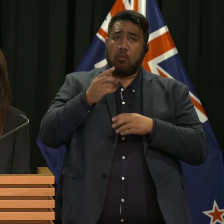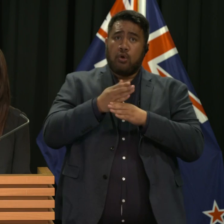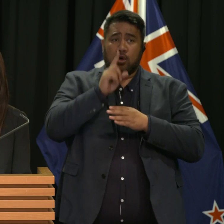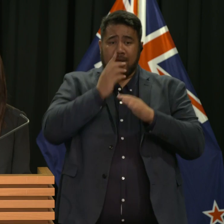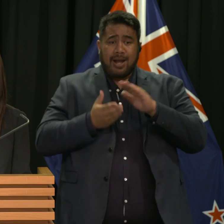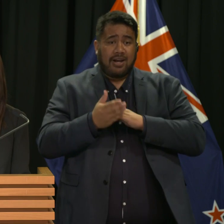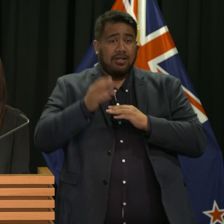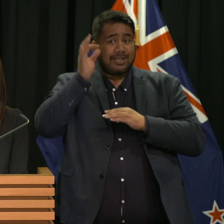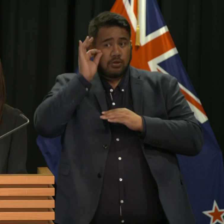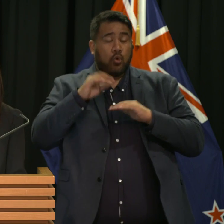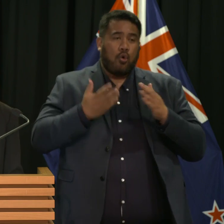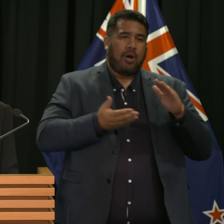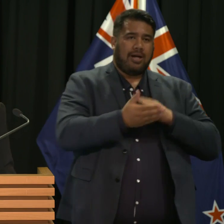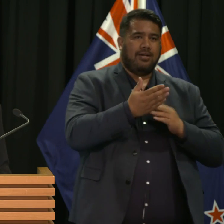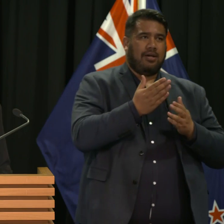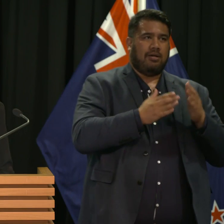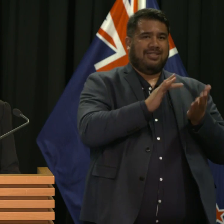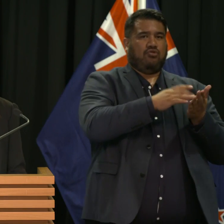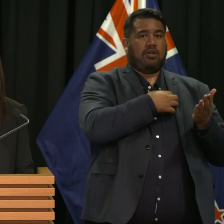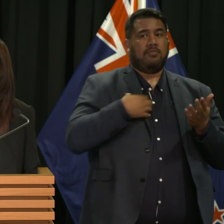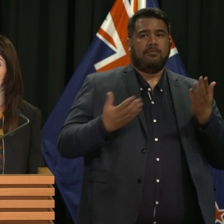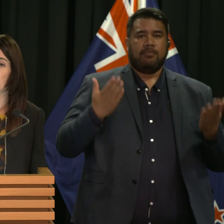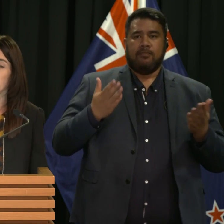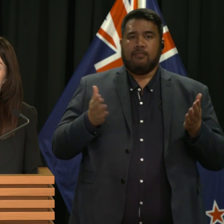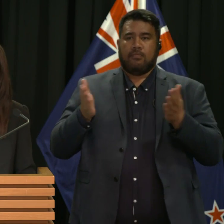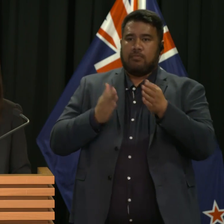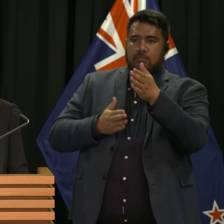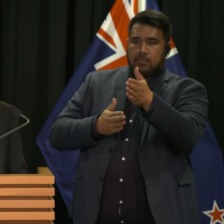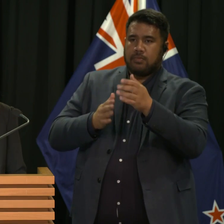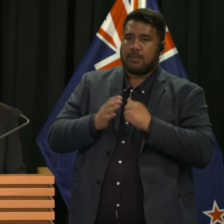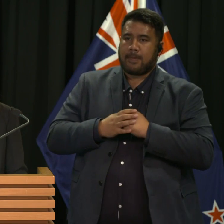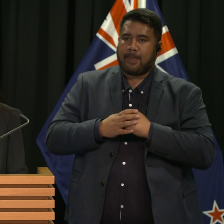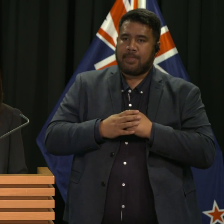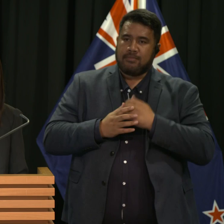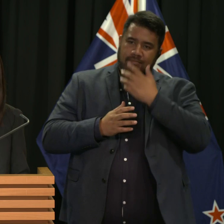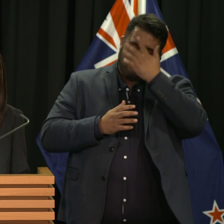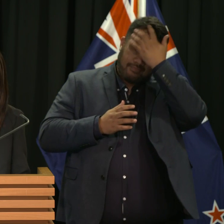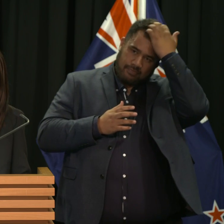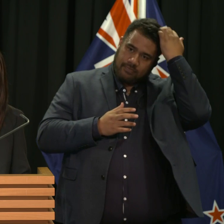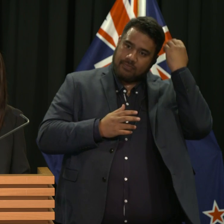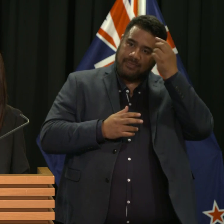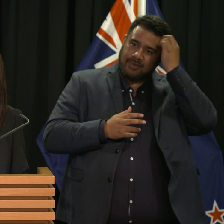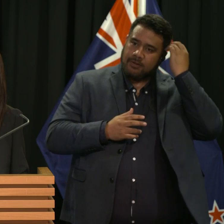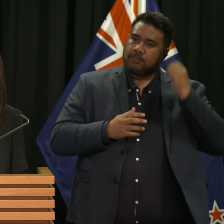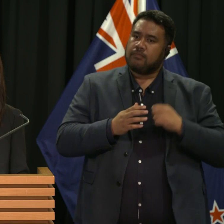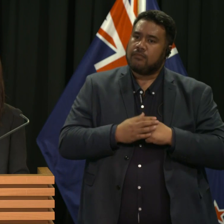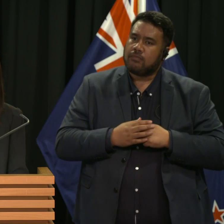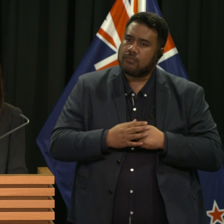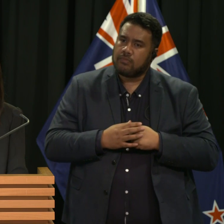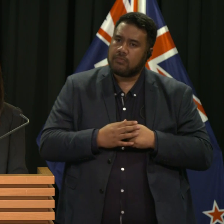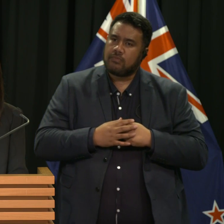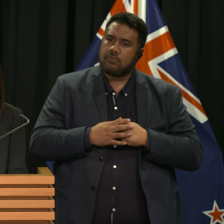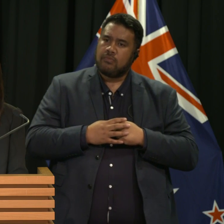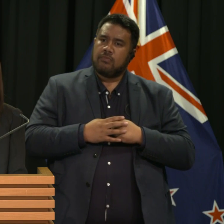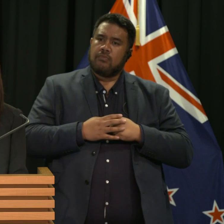level or at a central government level. So why have you considered considering extending out the Bright Line test as at